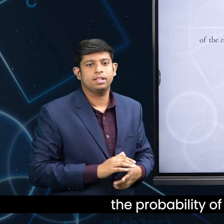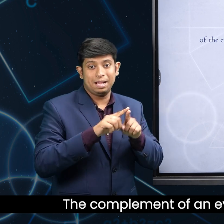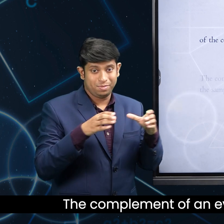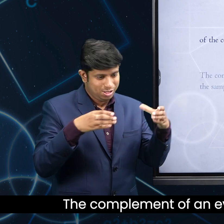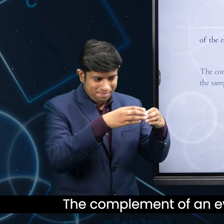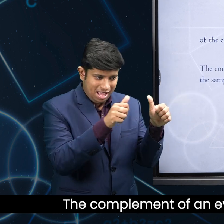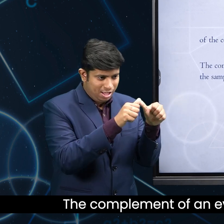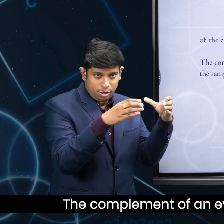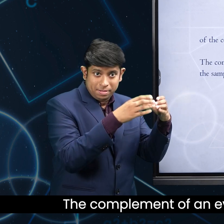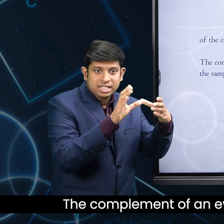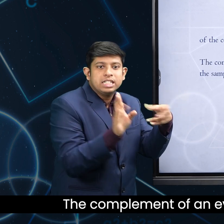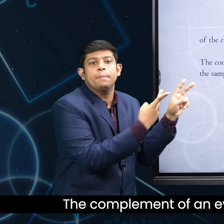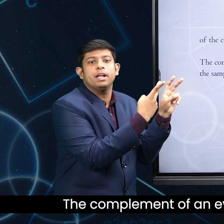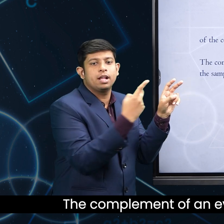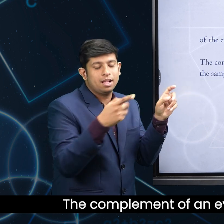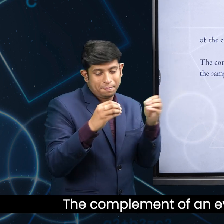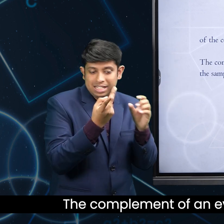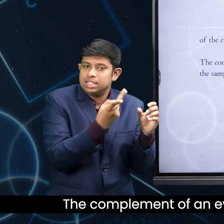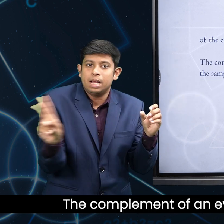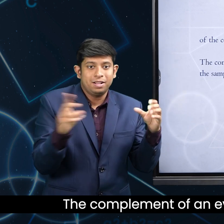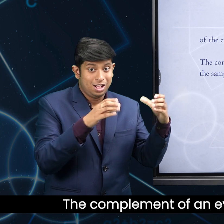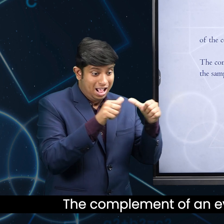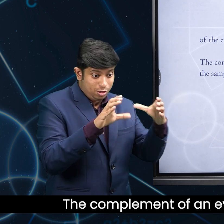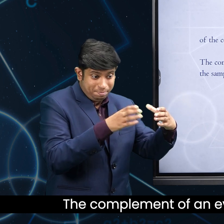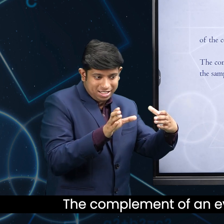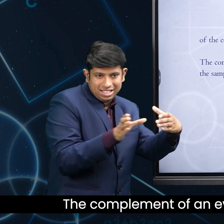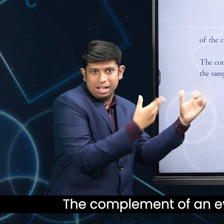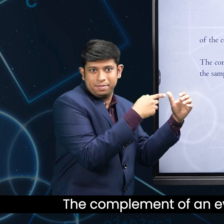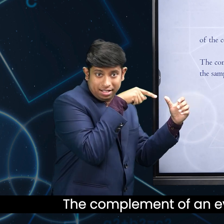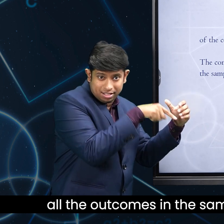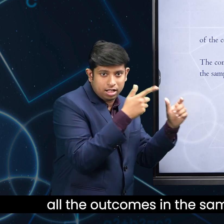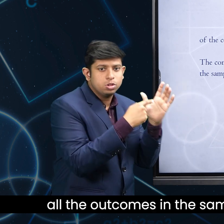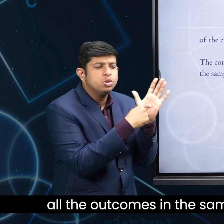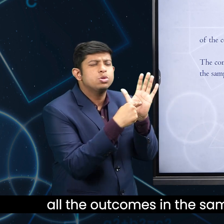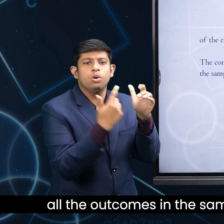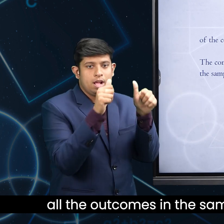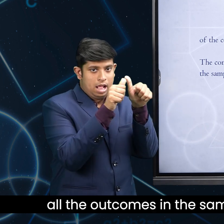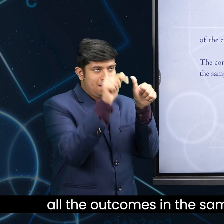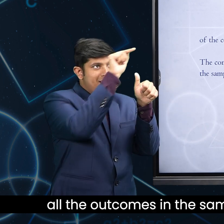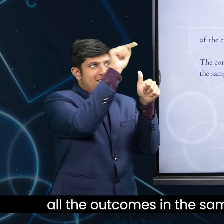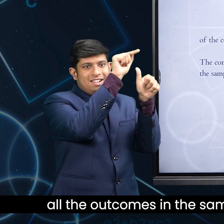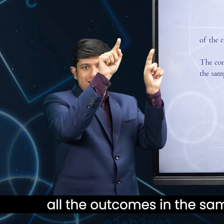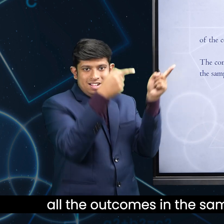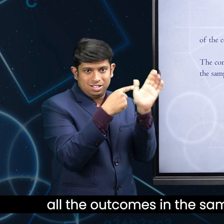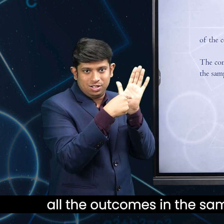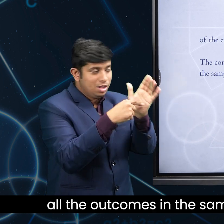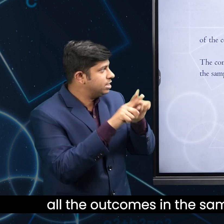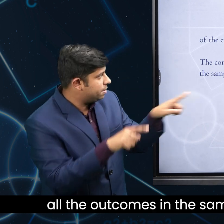The complement of an event A, denoted as A dash, represents all the outcomes in a sample space that are not part